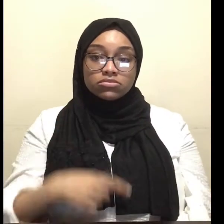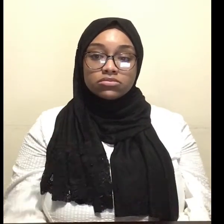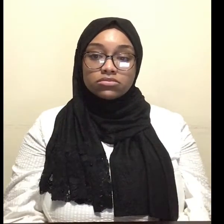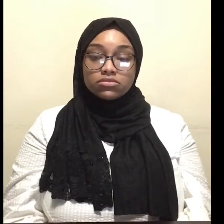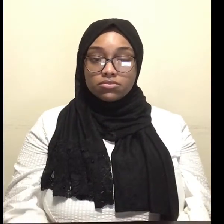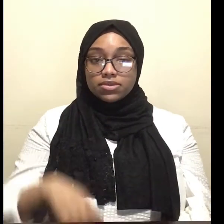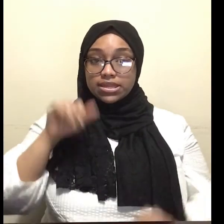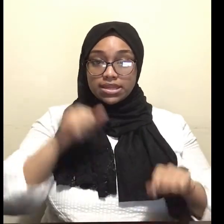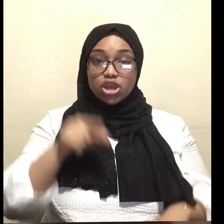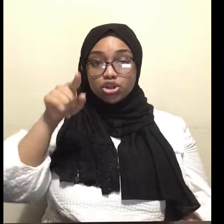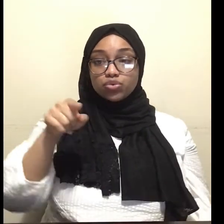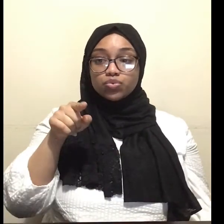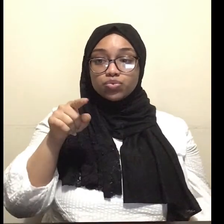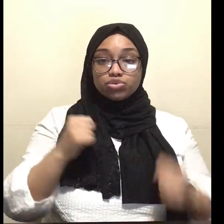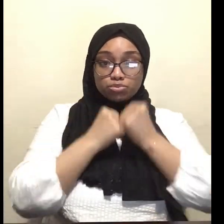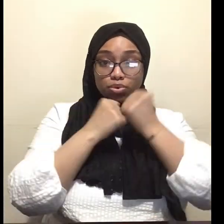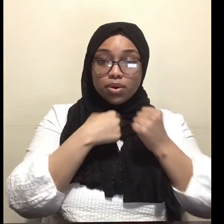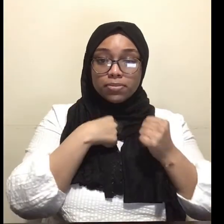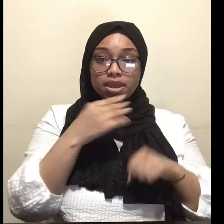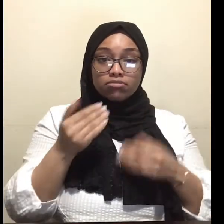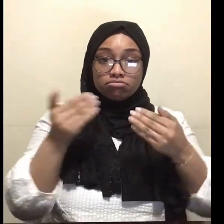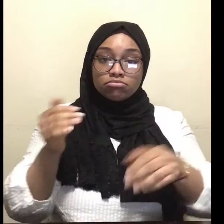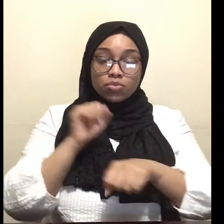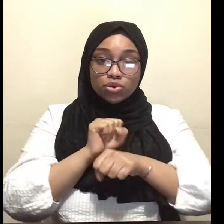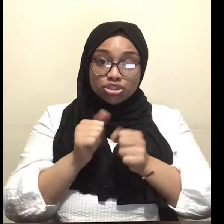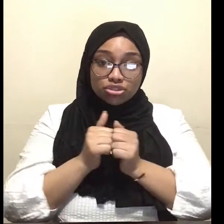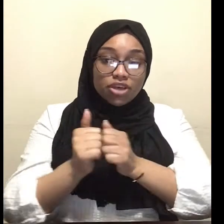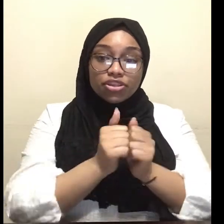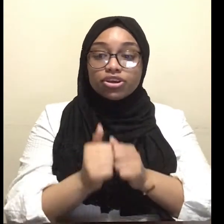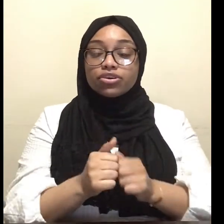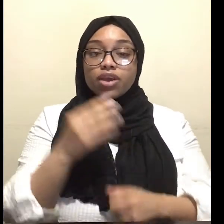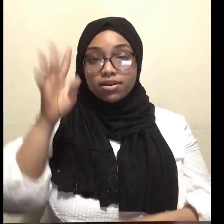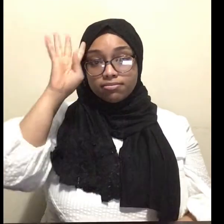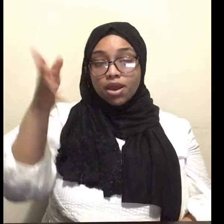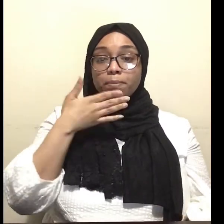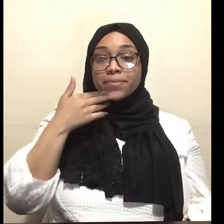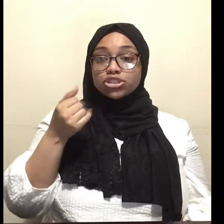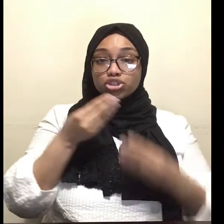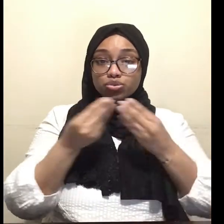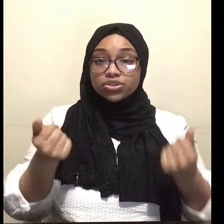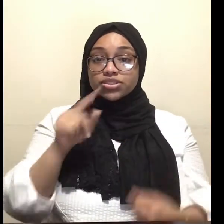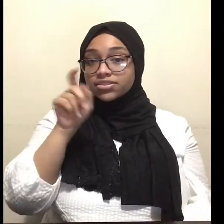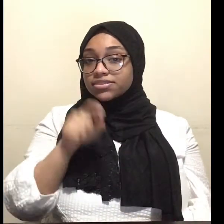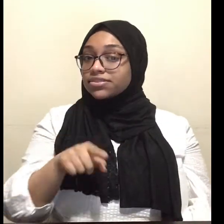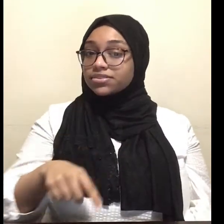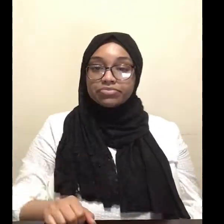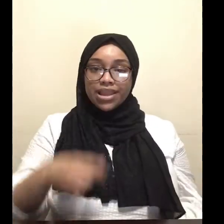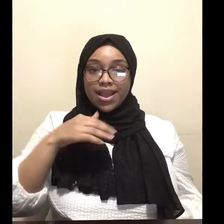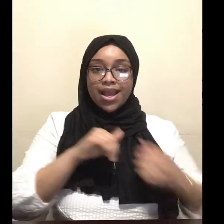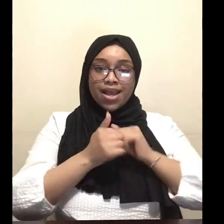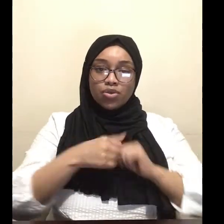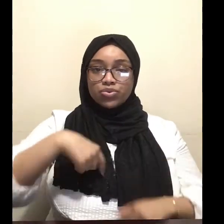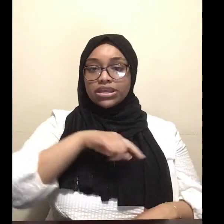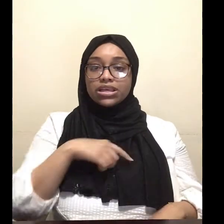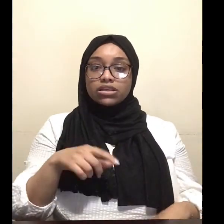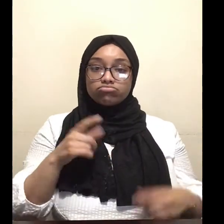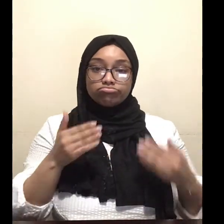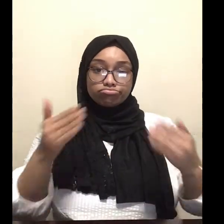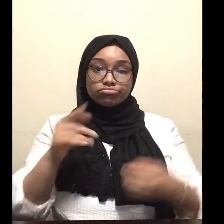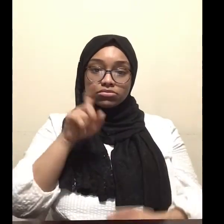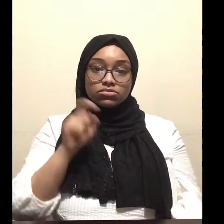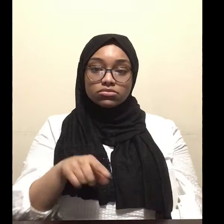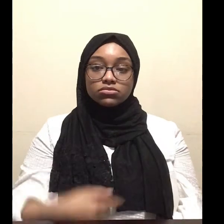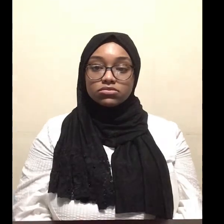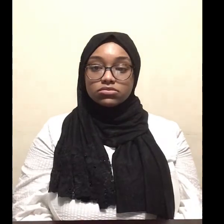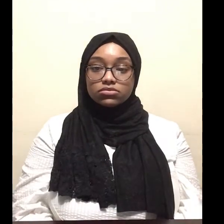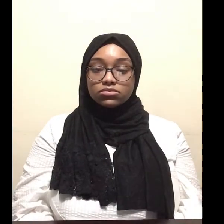frustrated. So how can you address this issue? The first thing that you want to do is list the advantages and disadvantages of actually addressing the